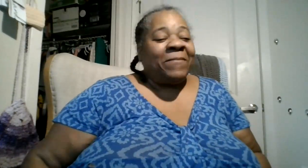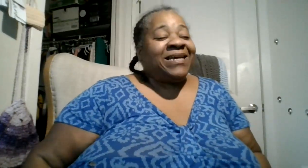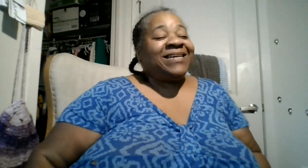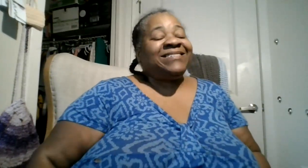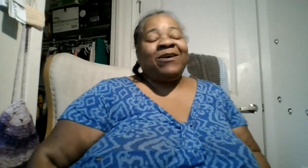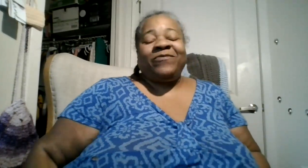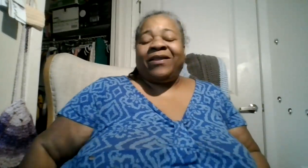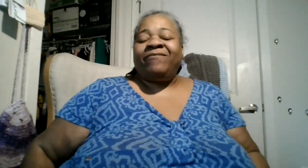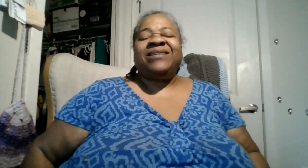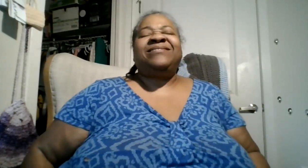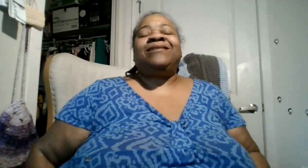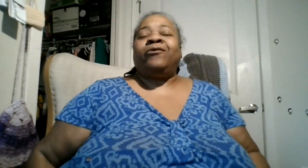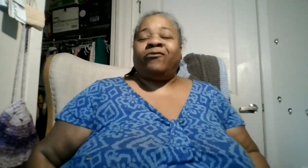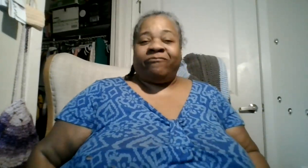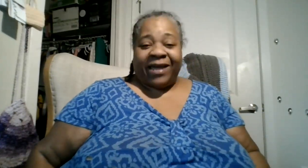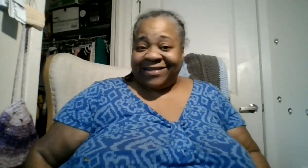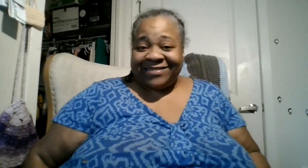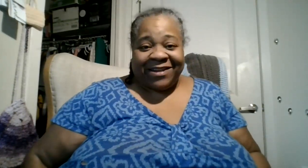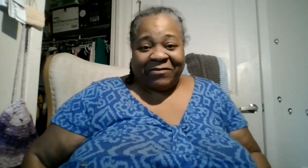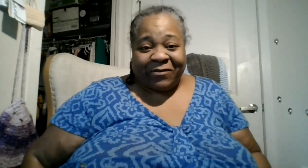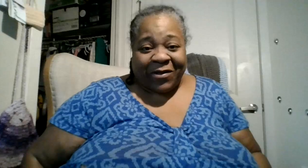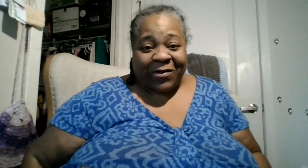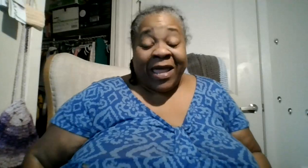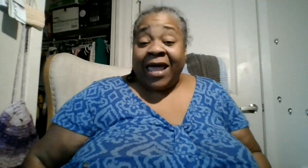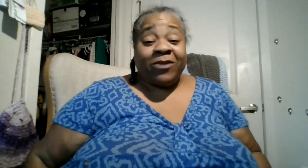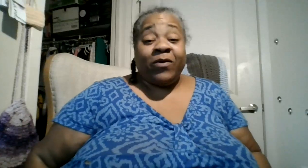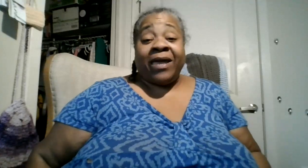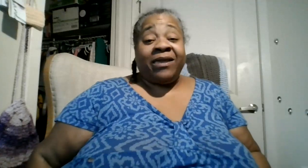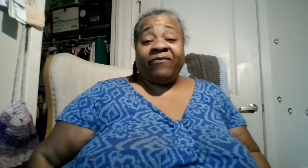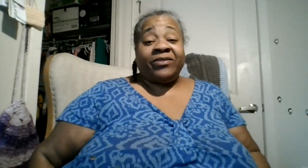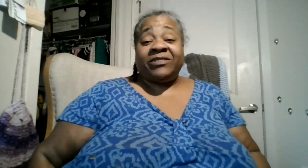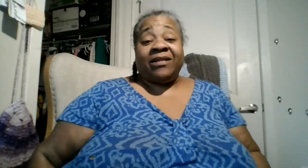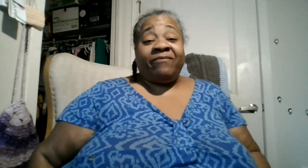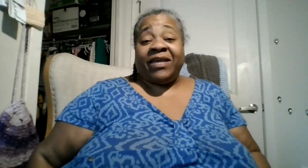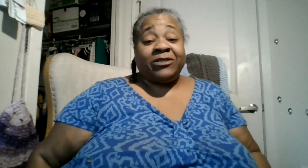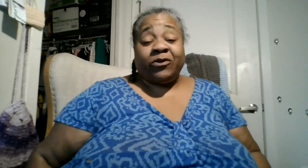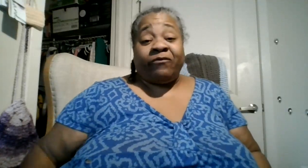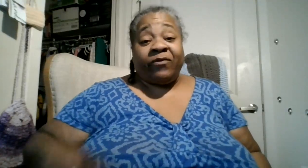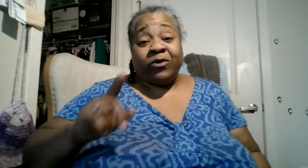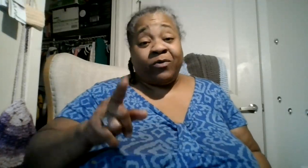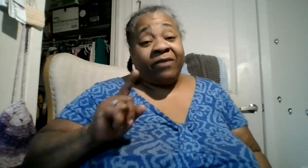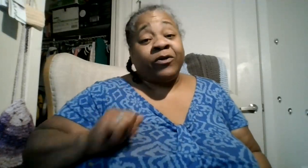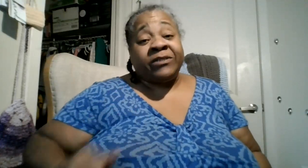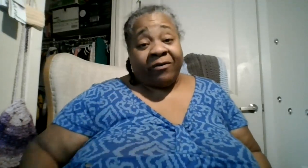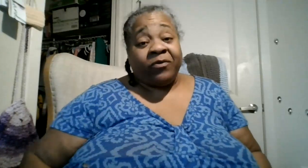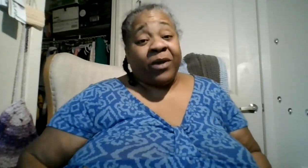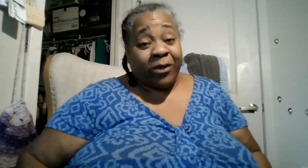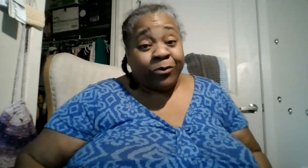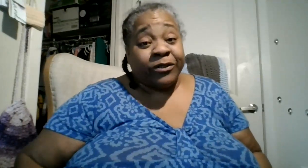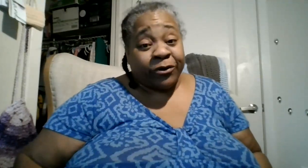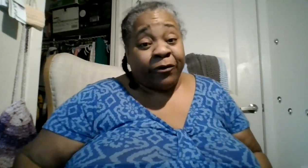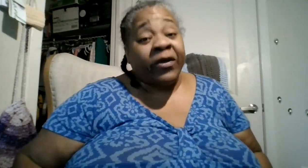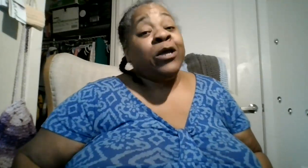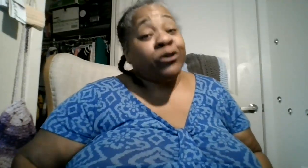because self-love is the greatest love of all. And you can't give others the love they deserve if you don't love yourself the way you deserve to